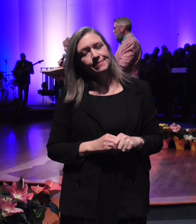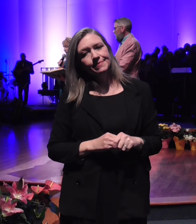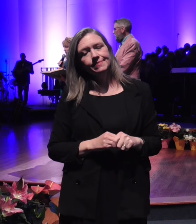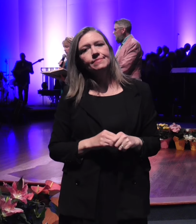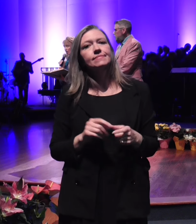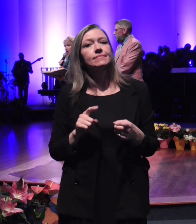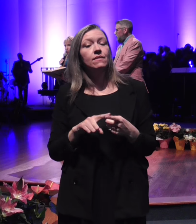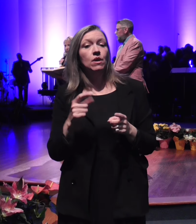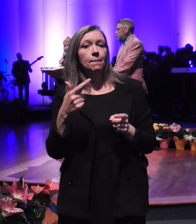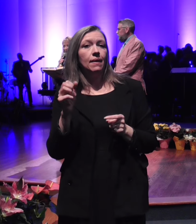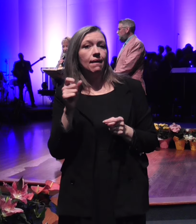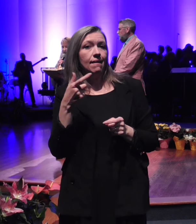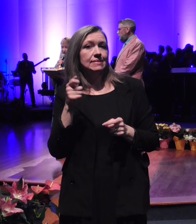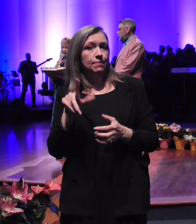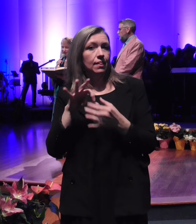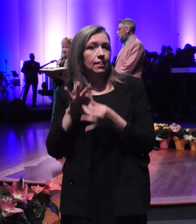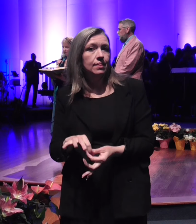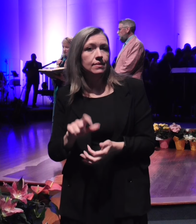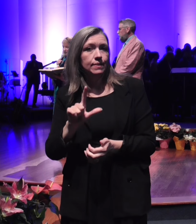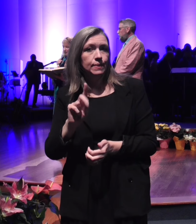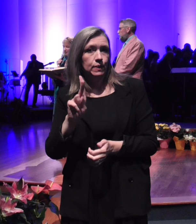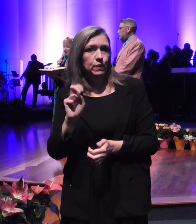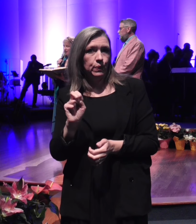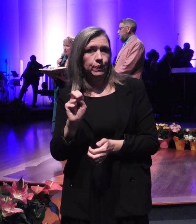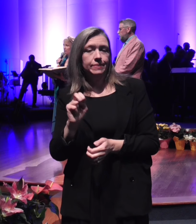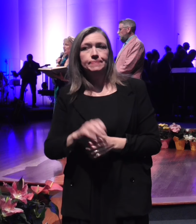From the Gospel according to Luke.